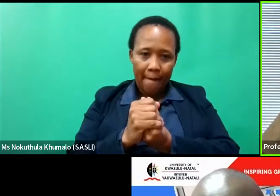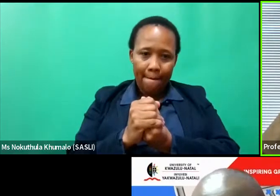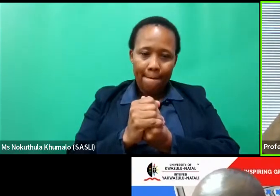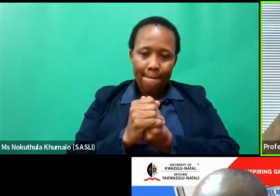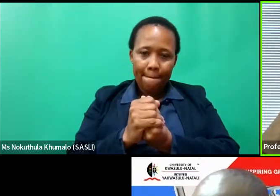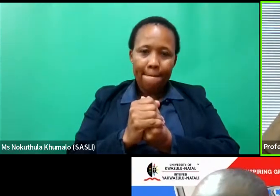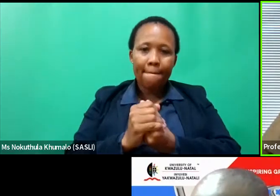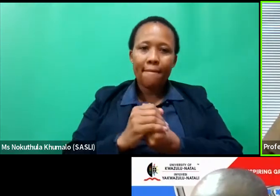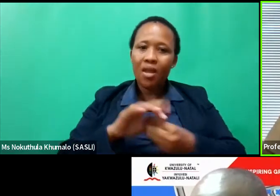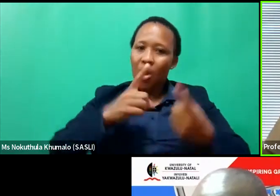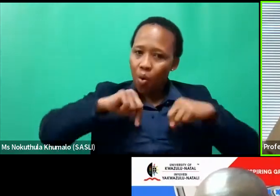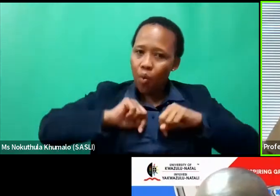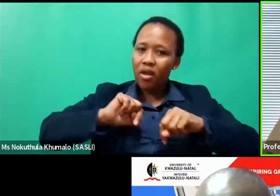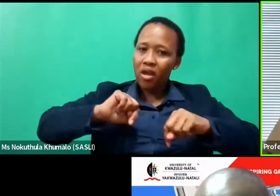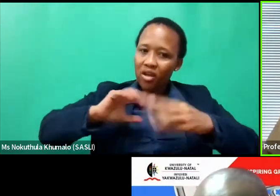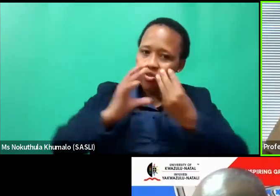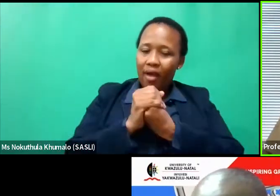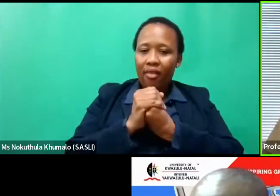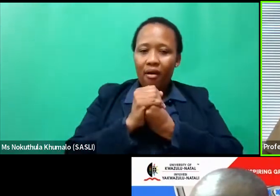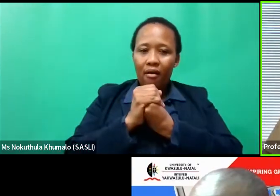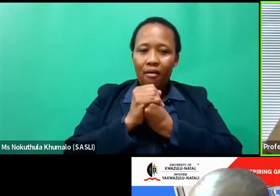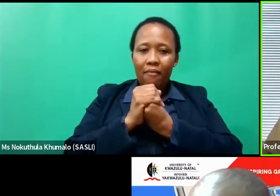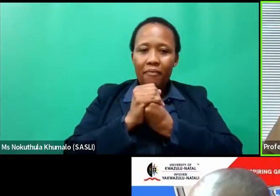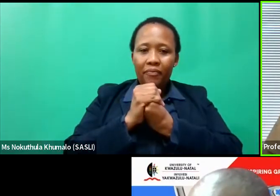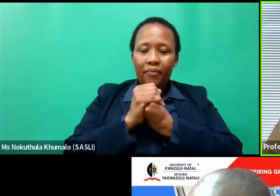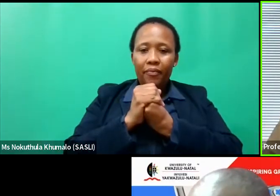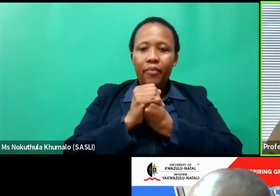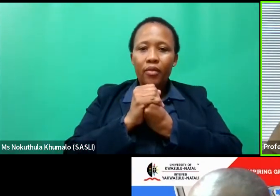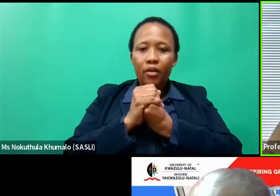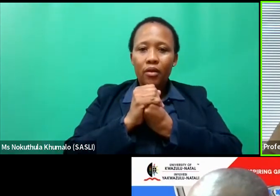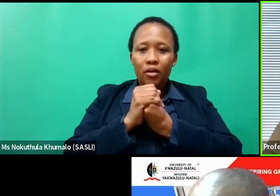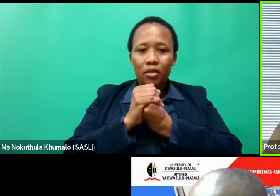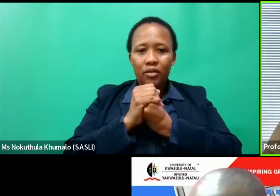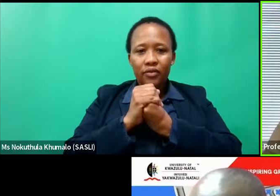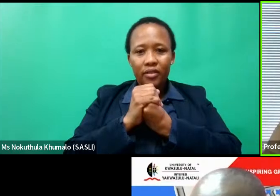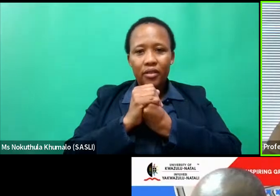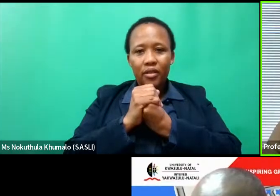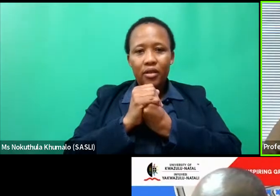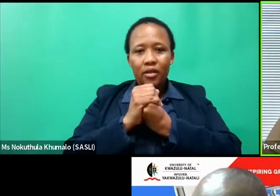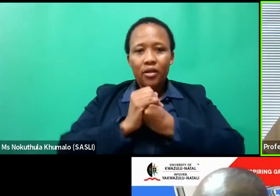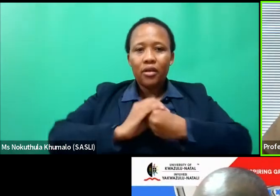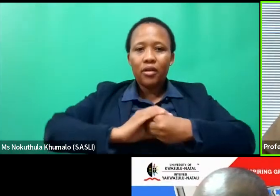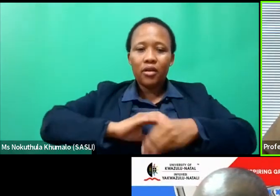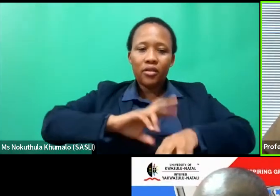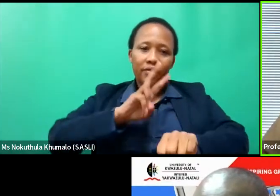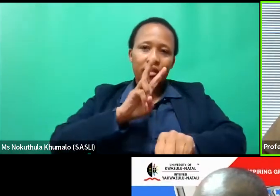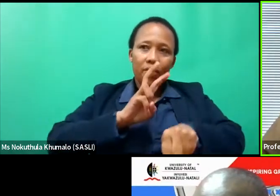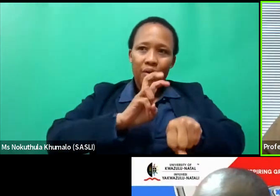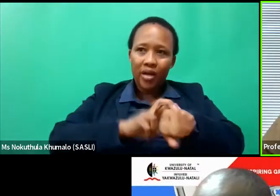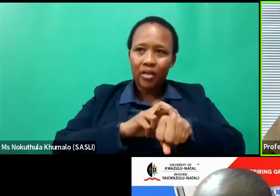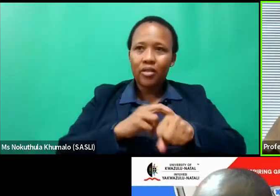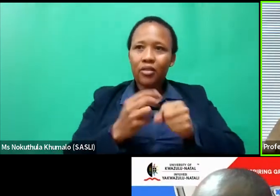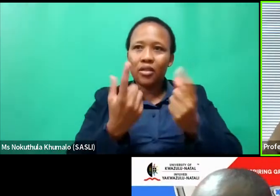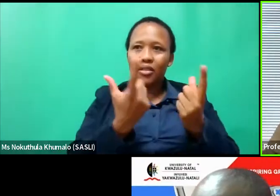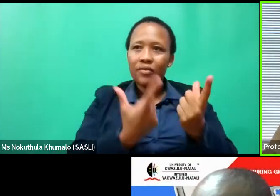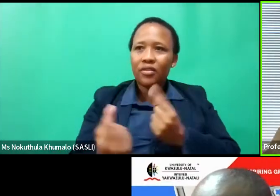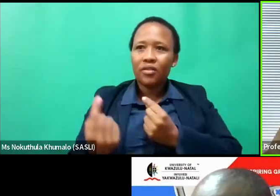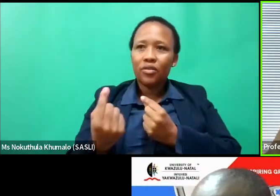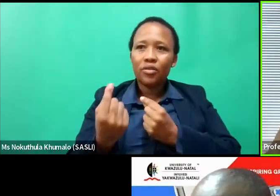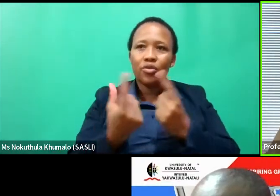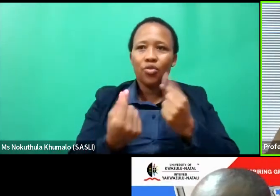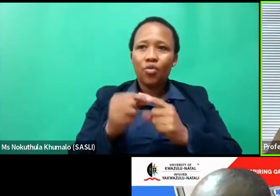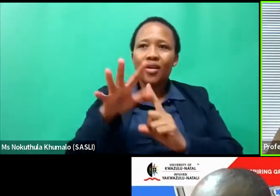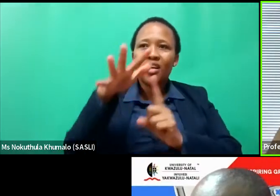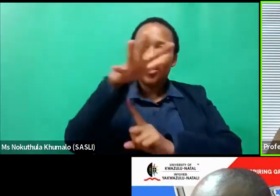together. We need to produce narratives that empowers the students that come our way, that give them